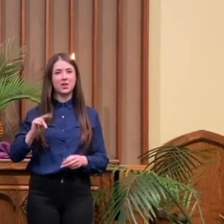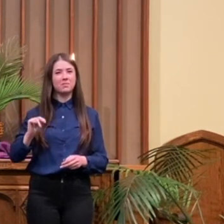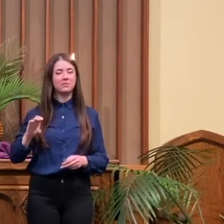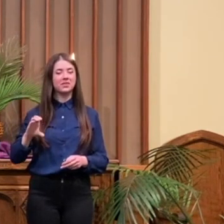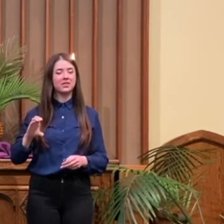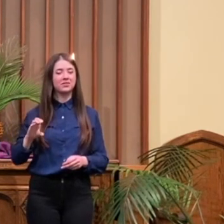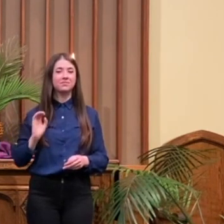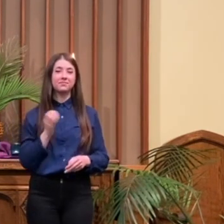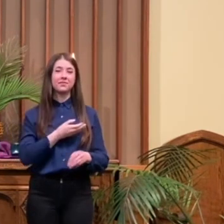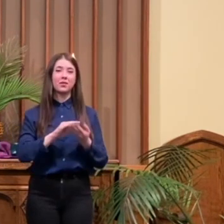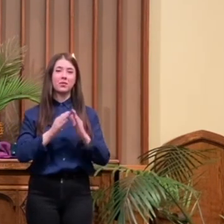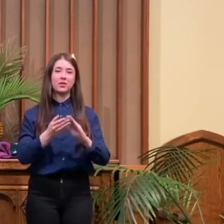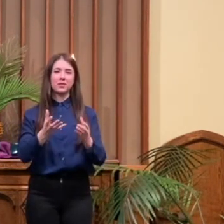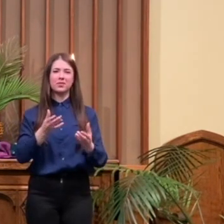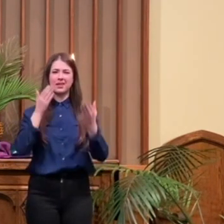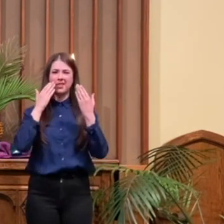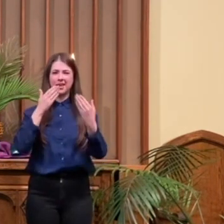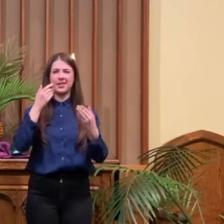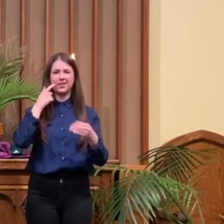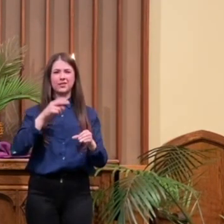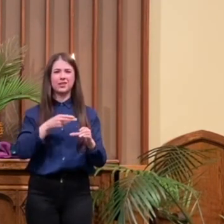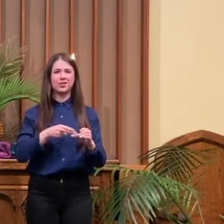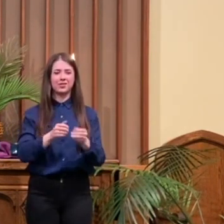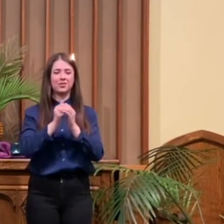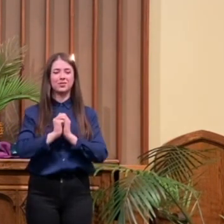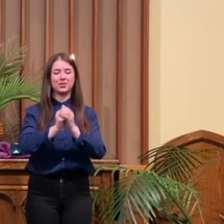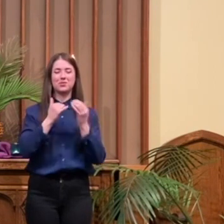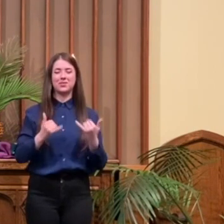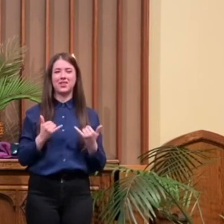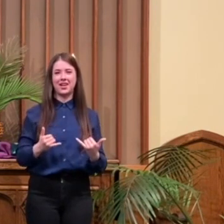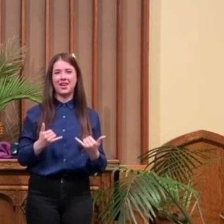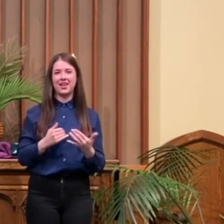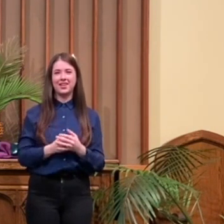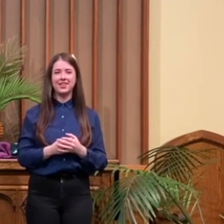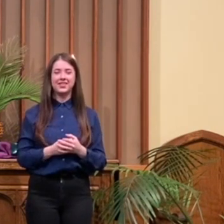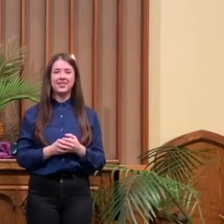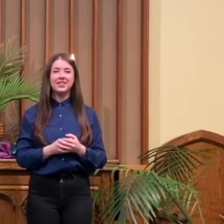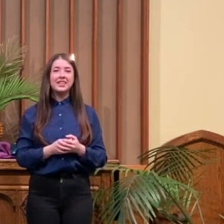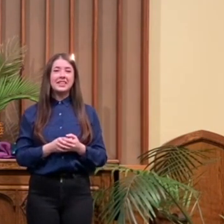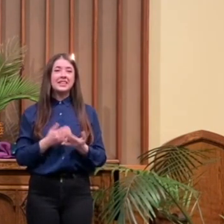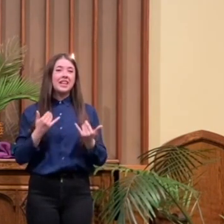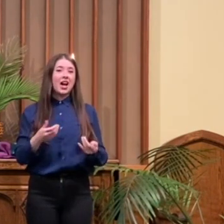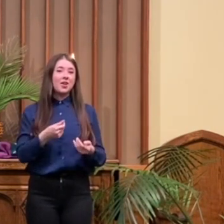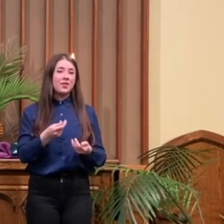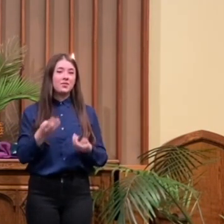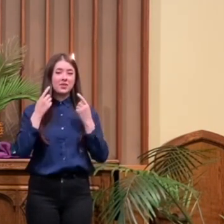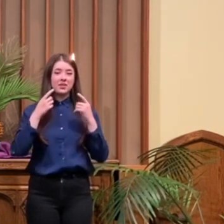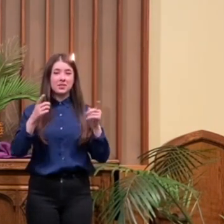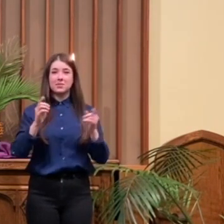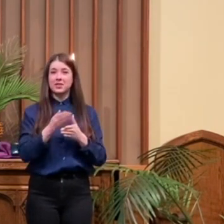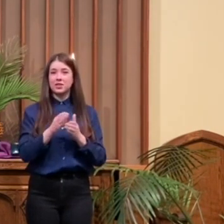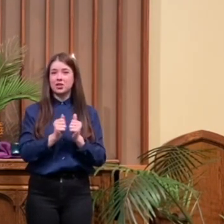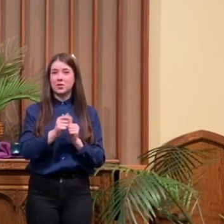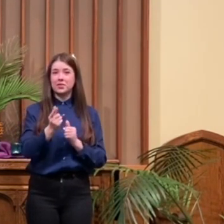our community, I'd like to thank you for joining us in worship today. I have a few announcements for you this